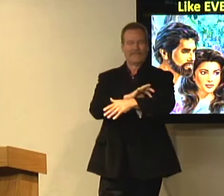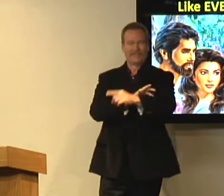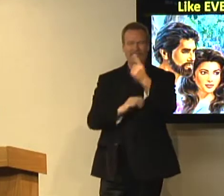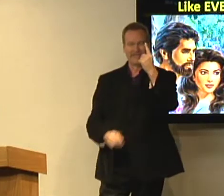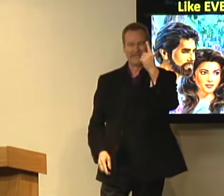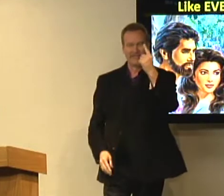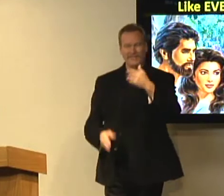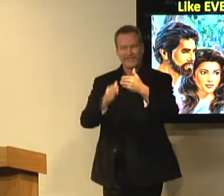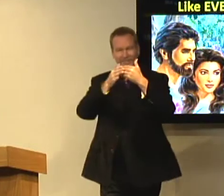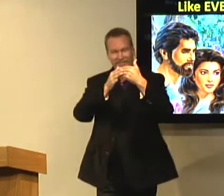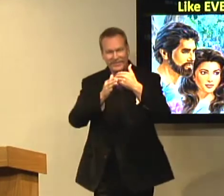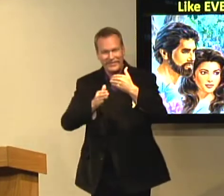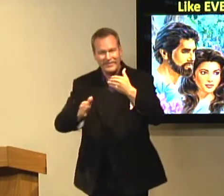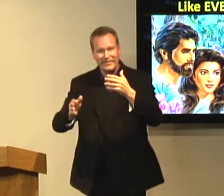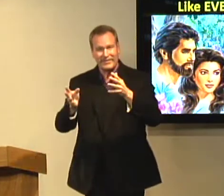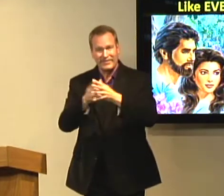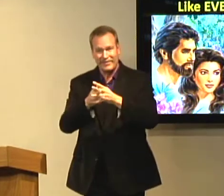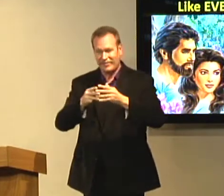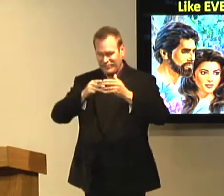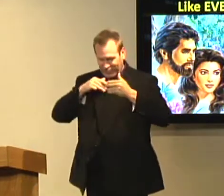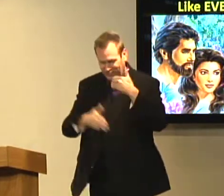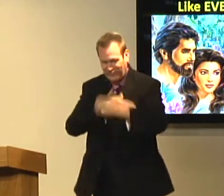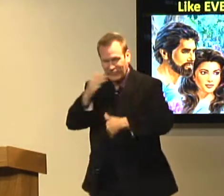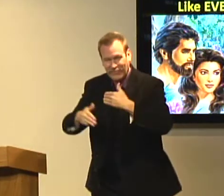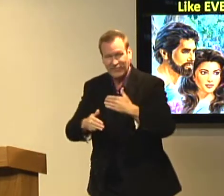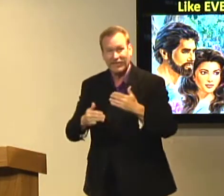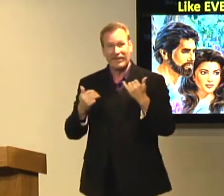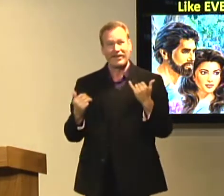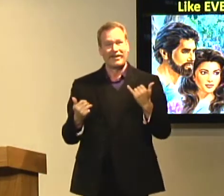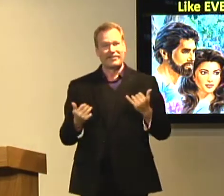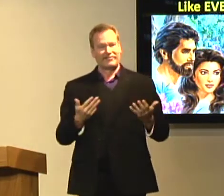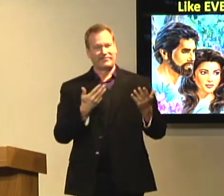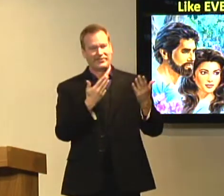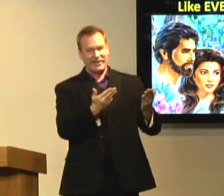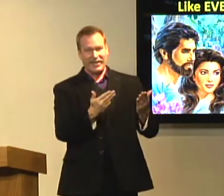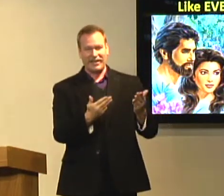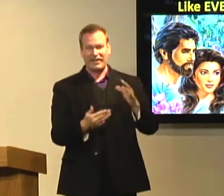They became one flesh, and they had children, and their descendants